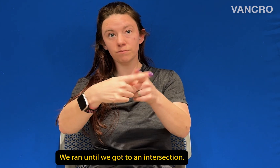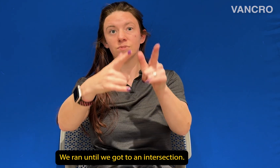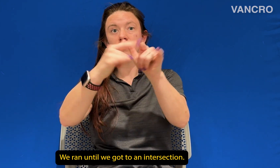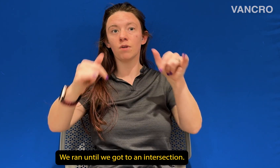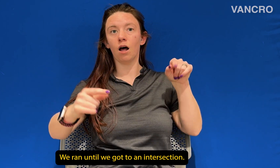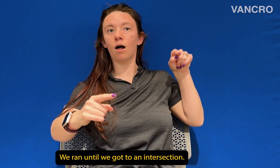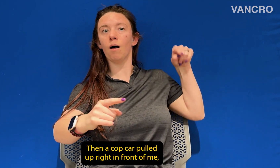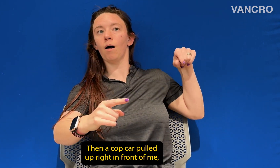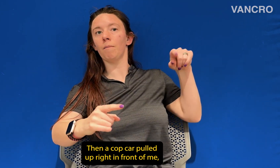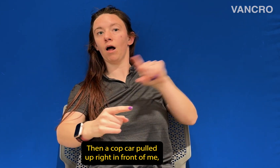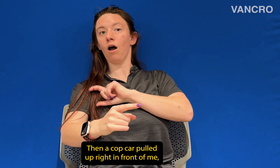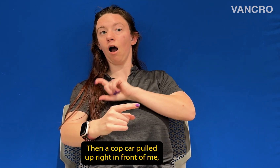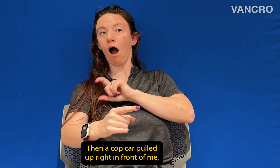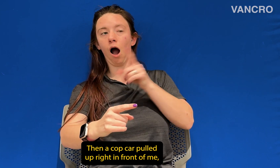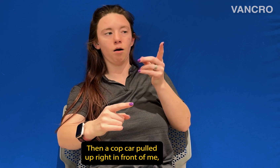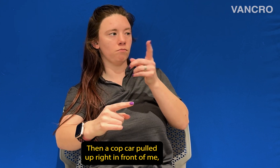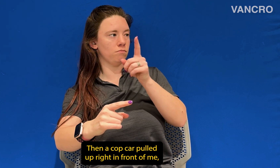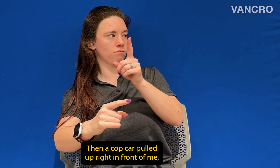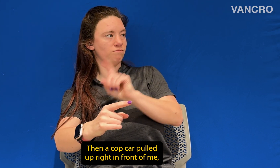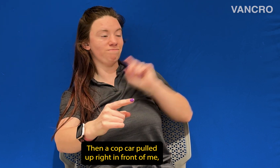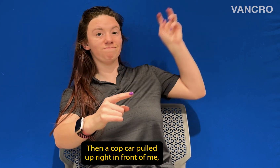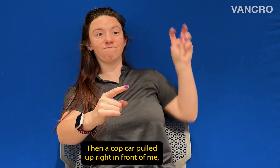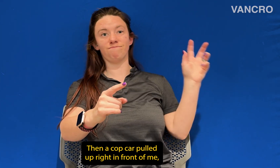intersection. Then a cop car pulled up right in front of me,